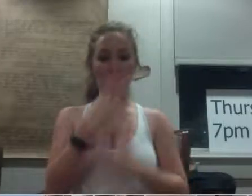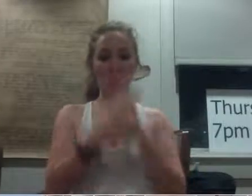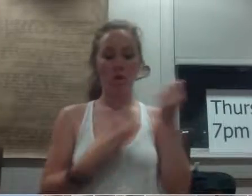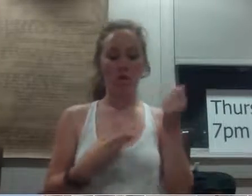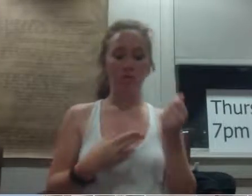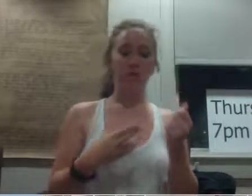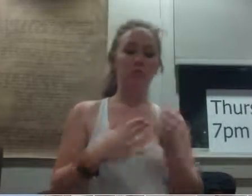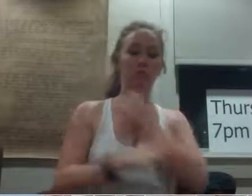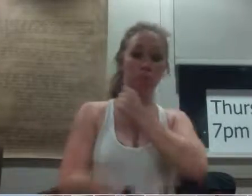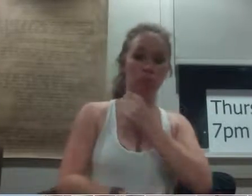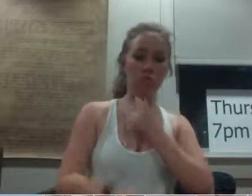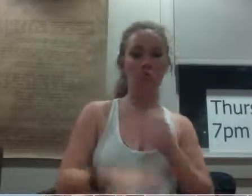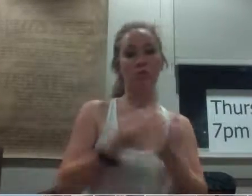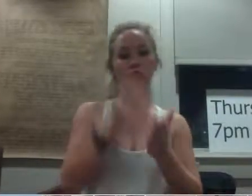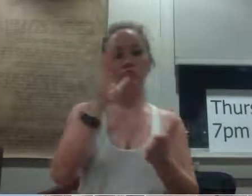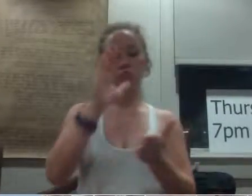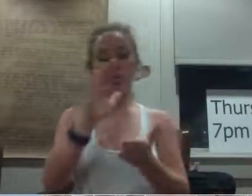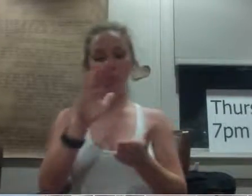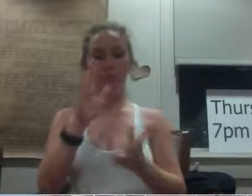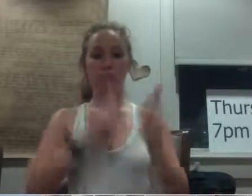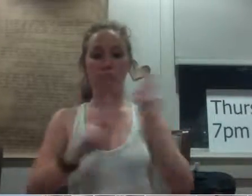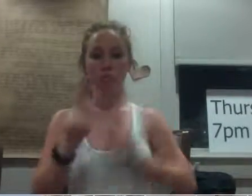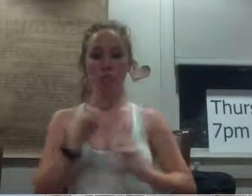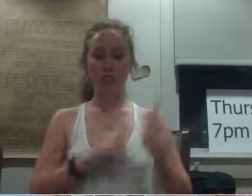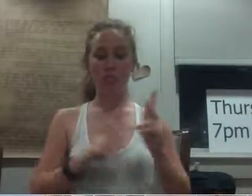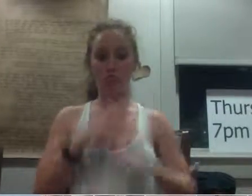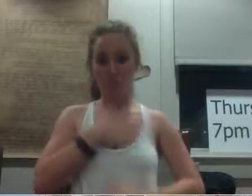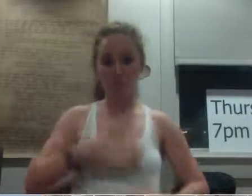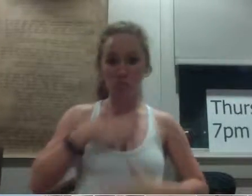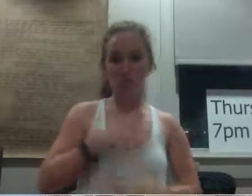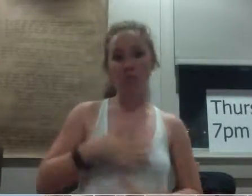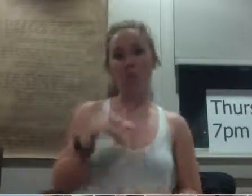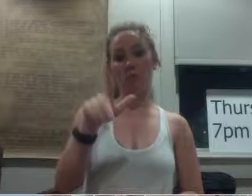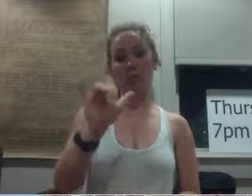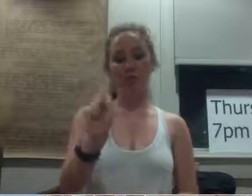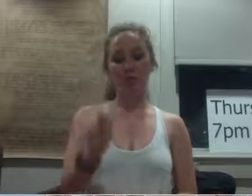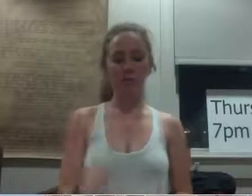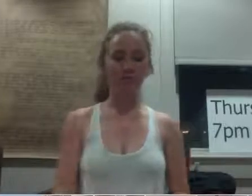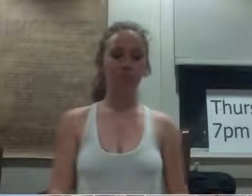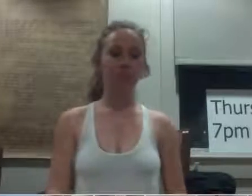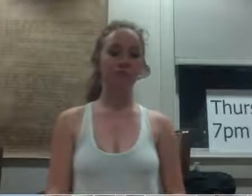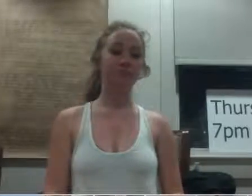And he wanted for both groups to enjoy his plays.